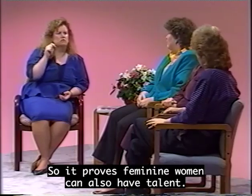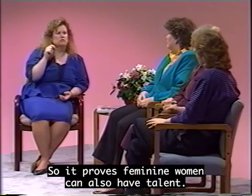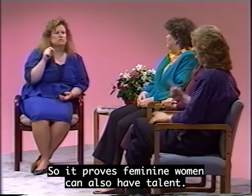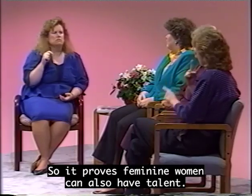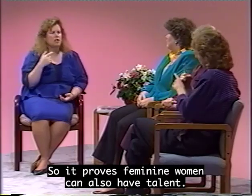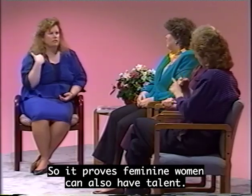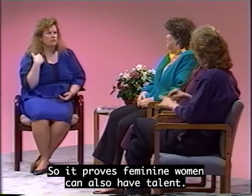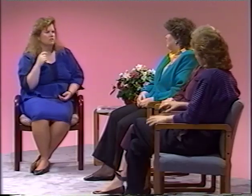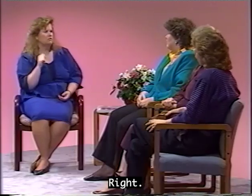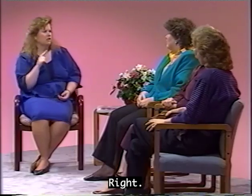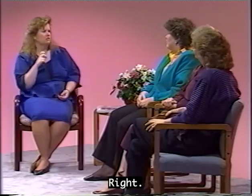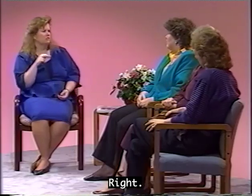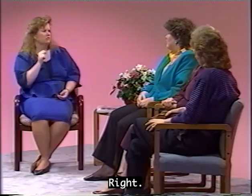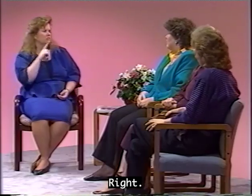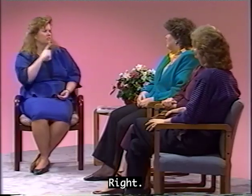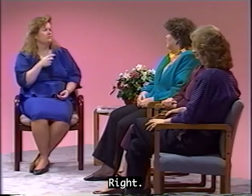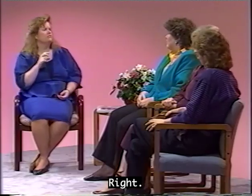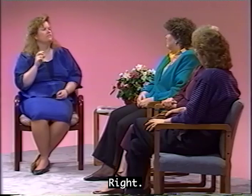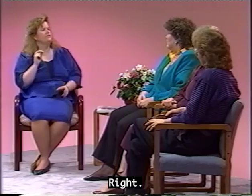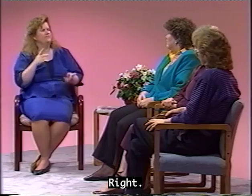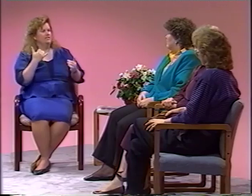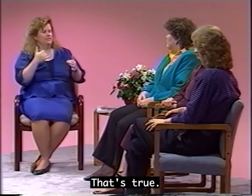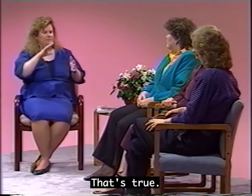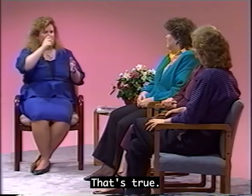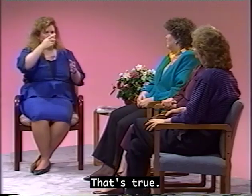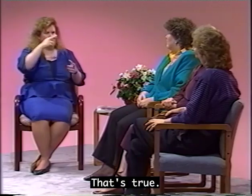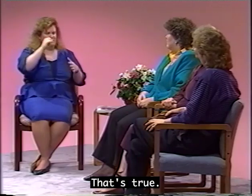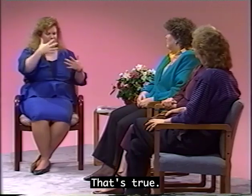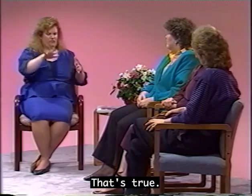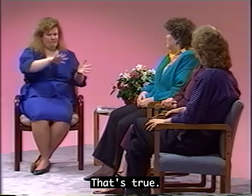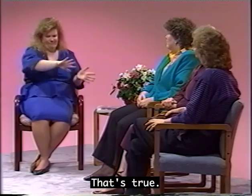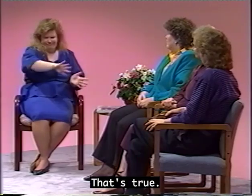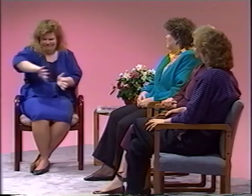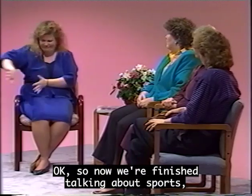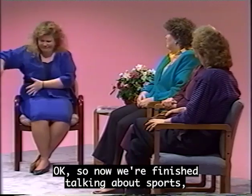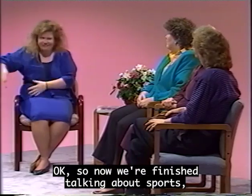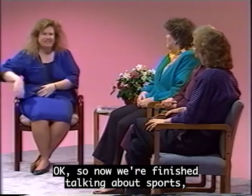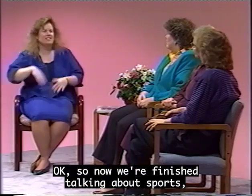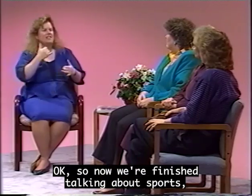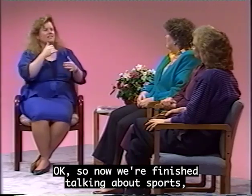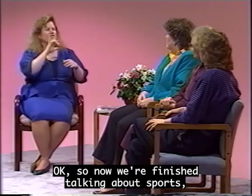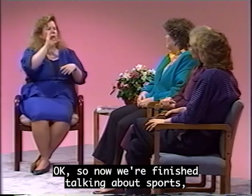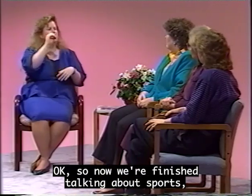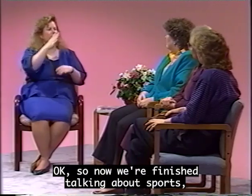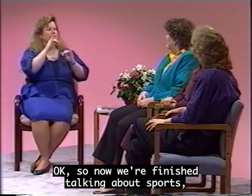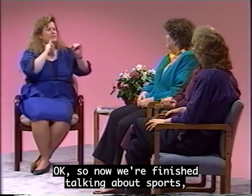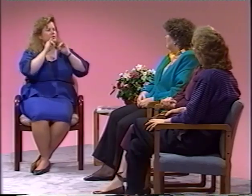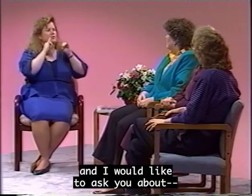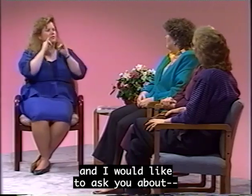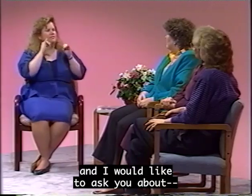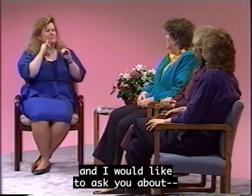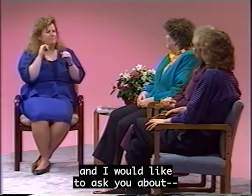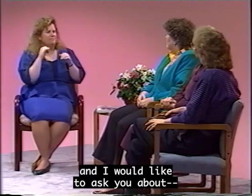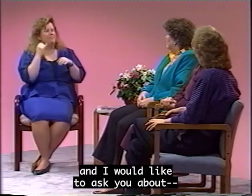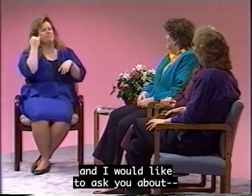can also have talent. Right. That's true. Okay. So now we're finished talking about sports, and I would like to ask you